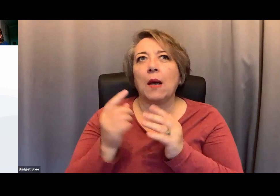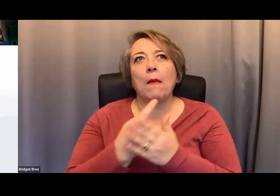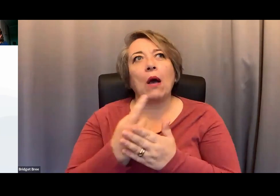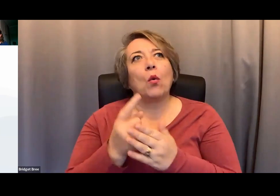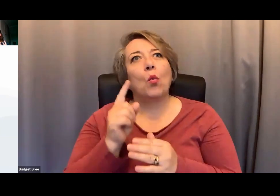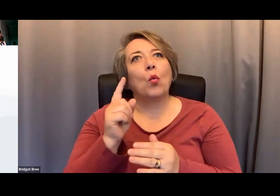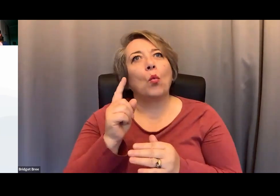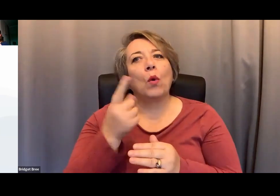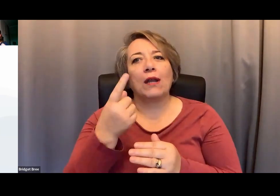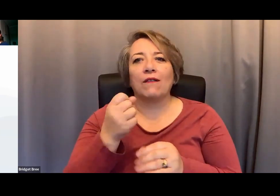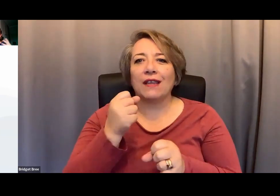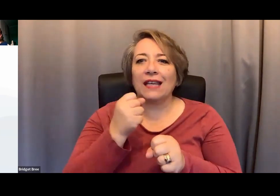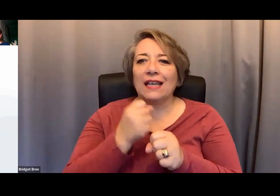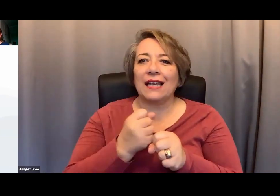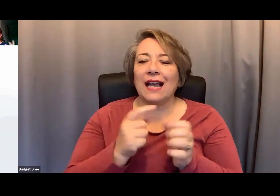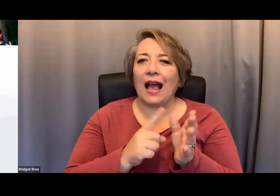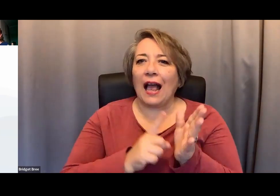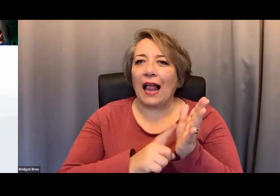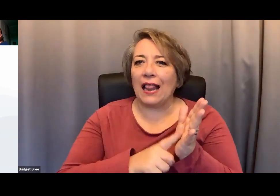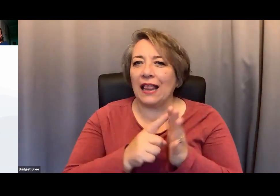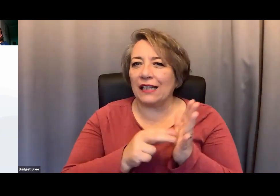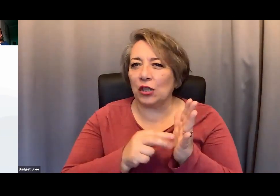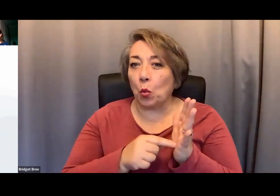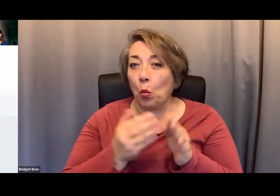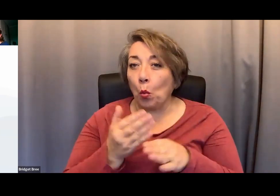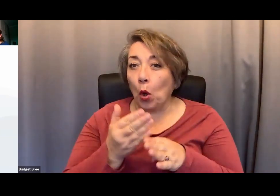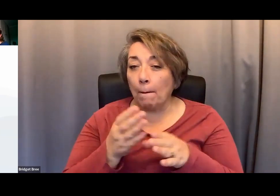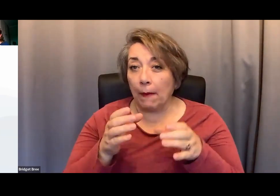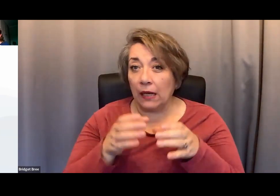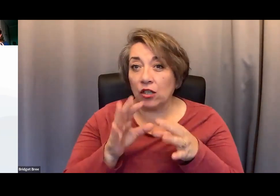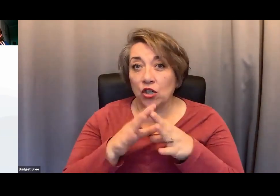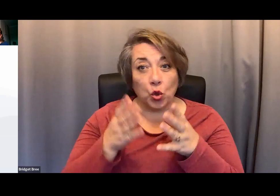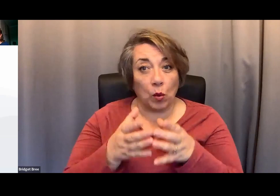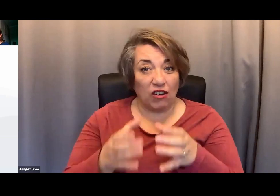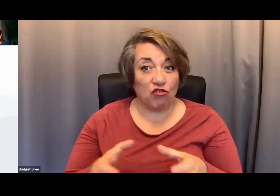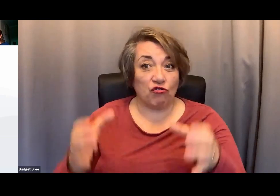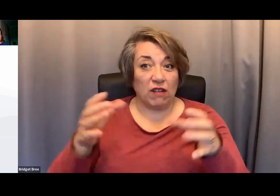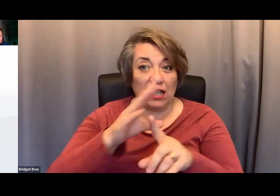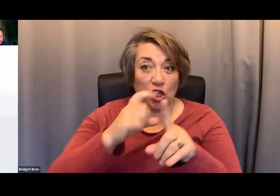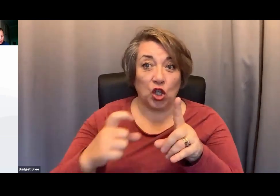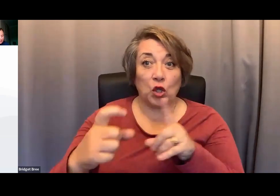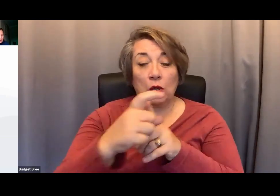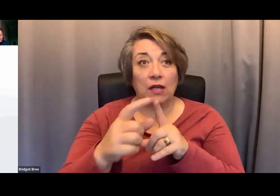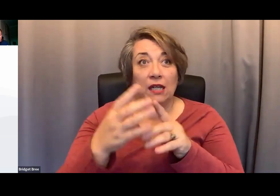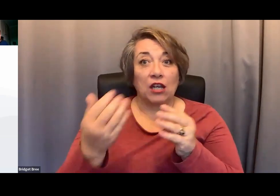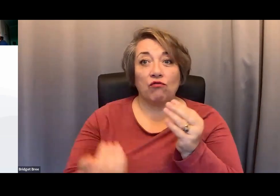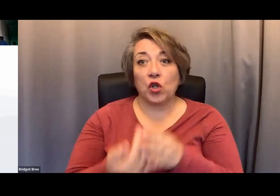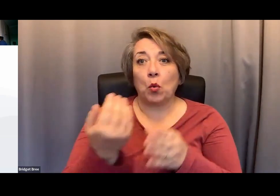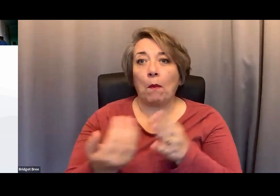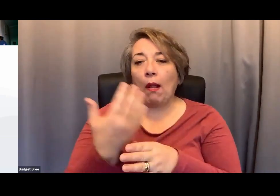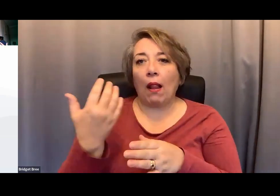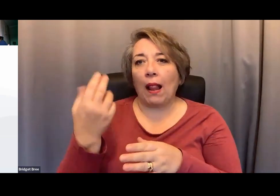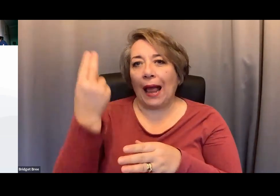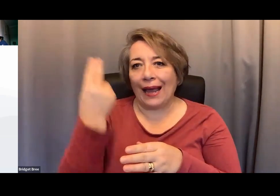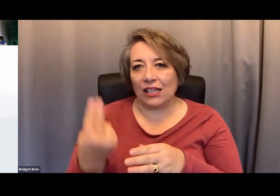work packages and city priorities, which is to increase community scale renewable energy in the city.